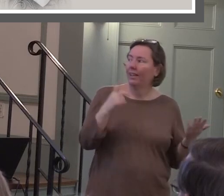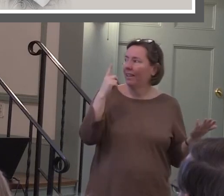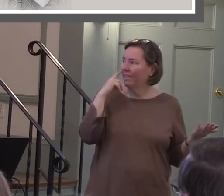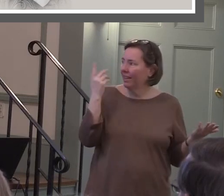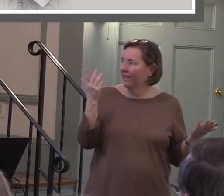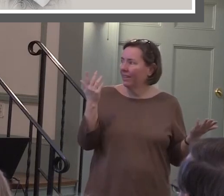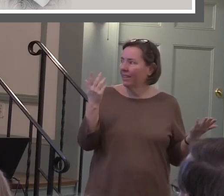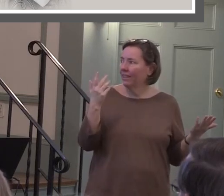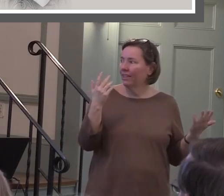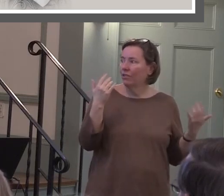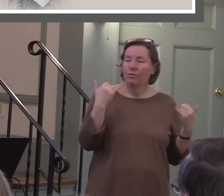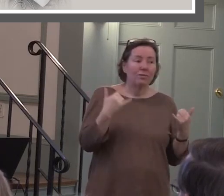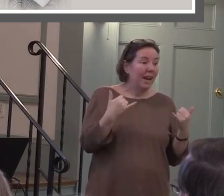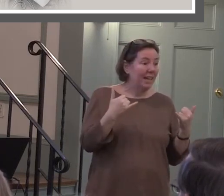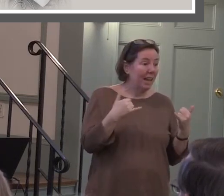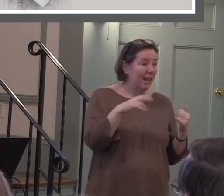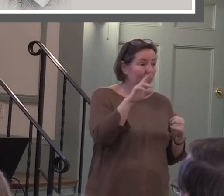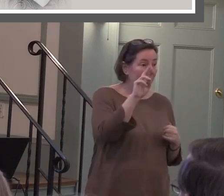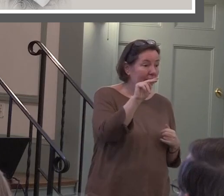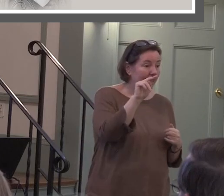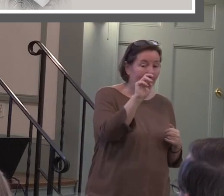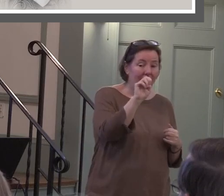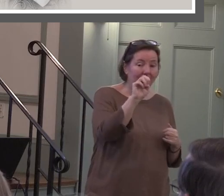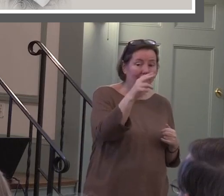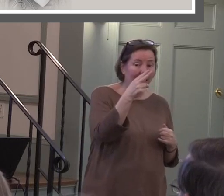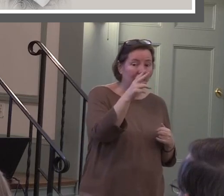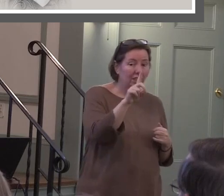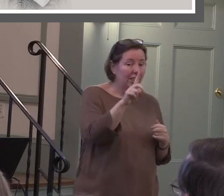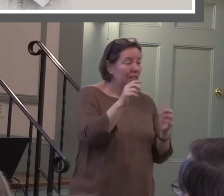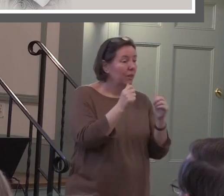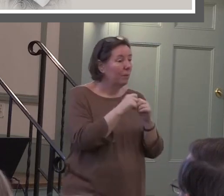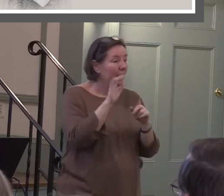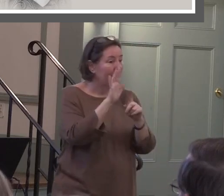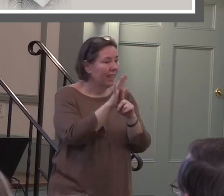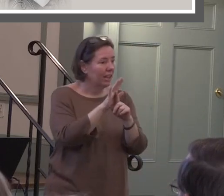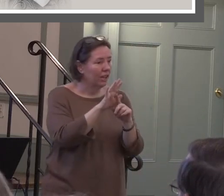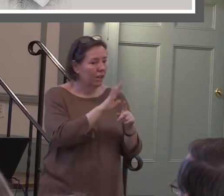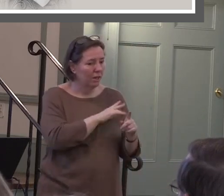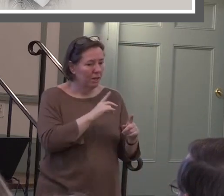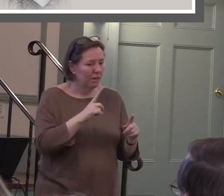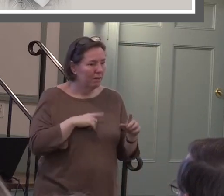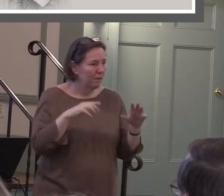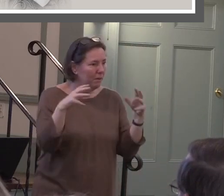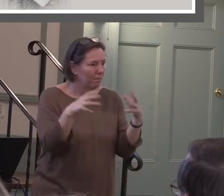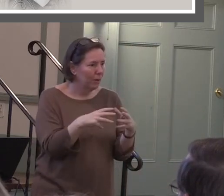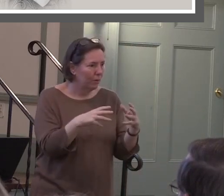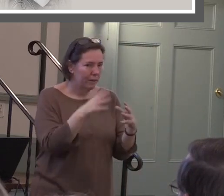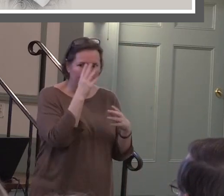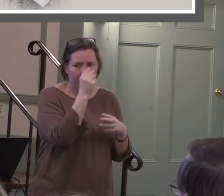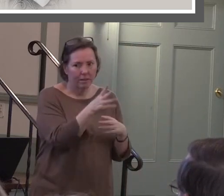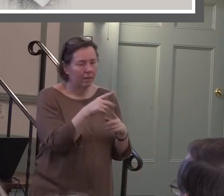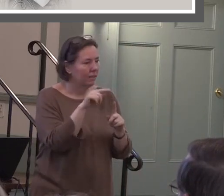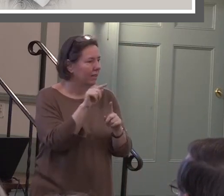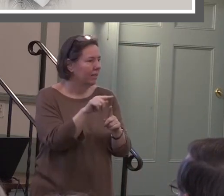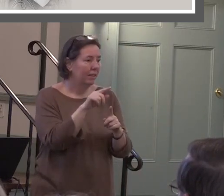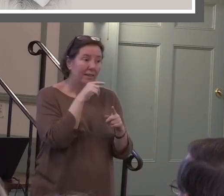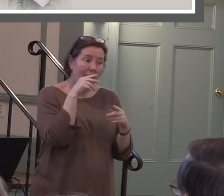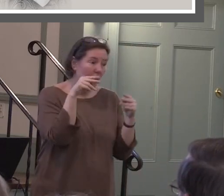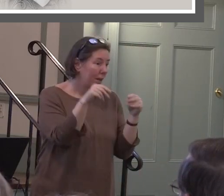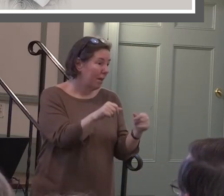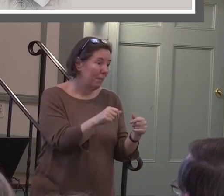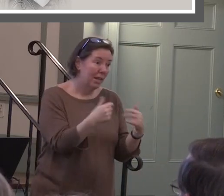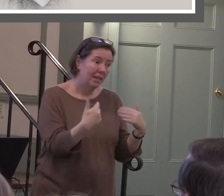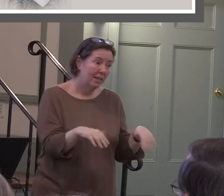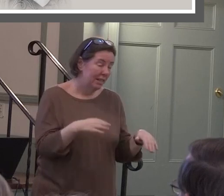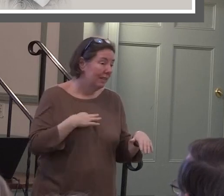the home right now, with a board of directors who I want to stress, they don't get paid on